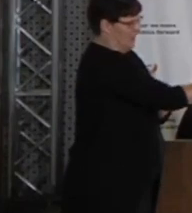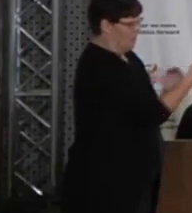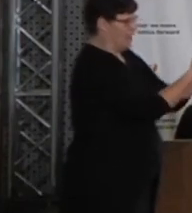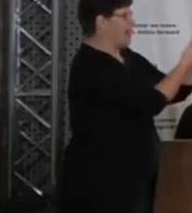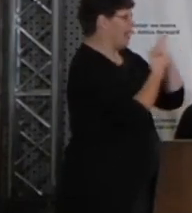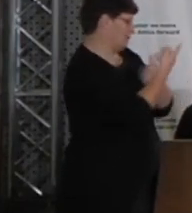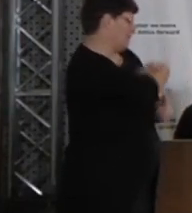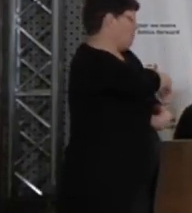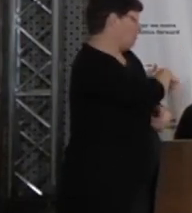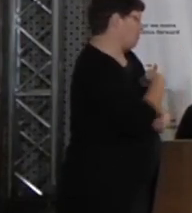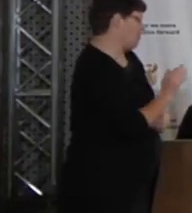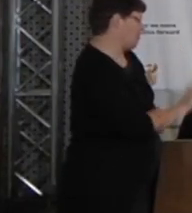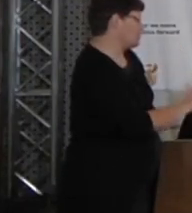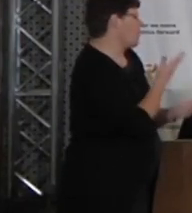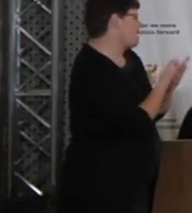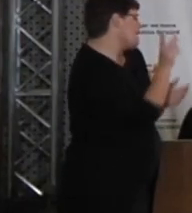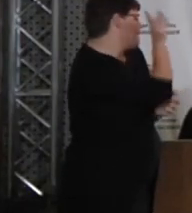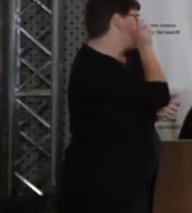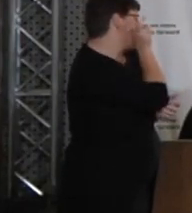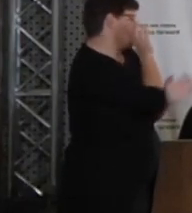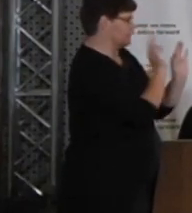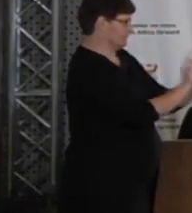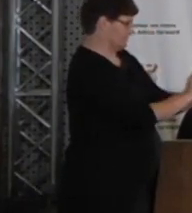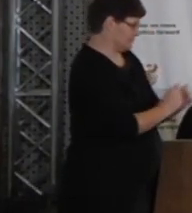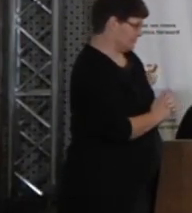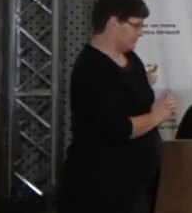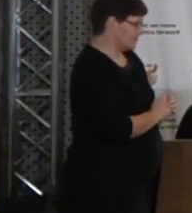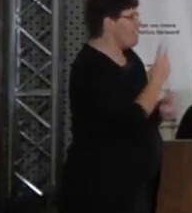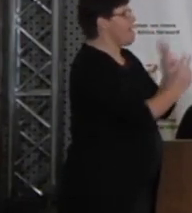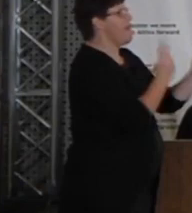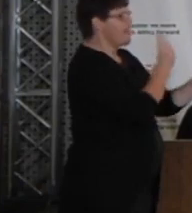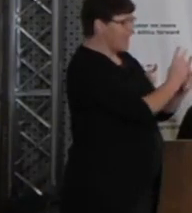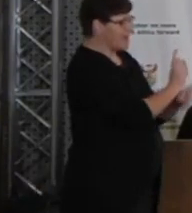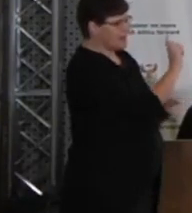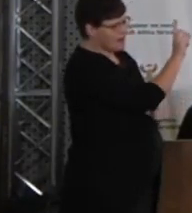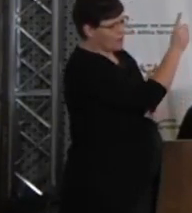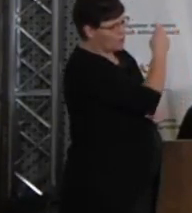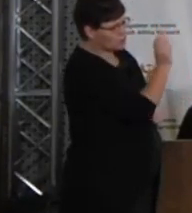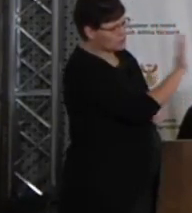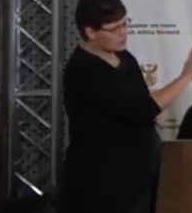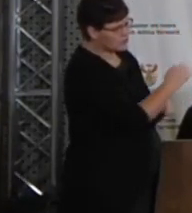to all of us so that we are able to hear you. Start again with the first question.